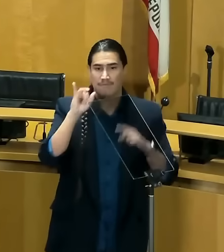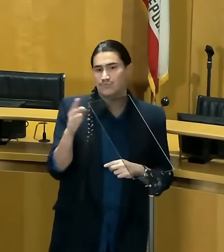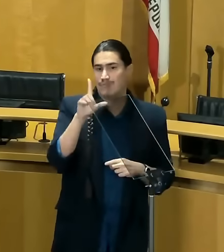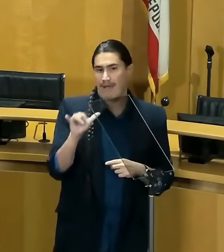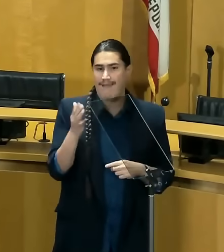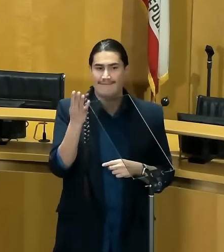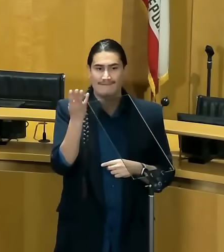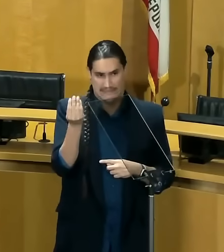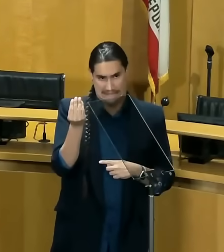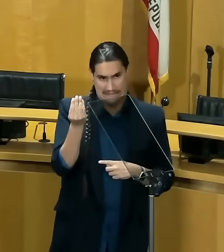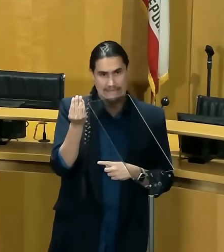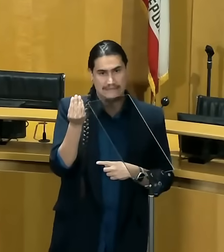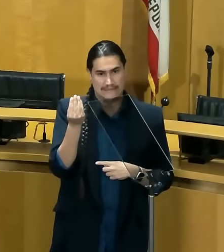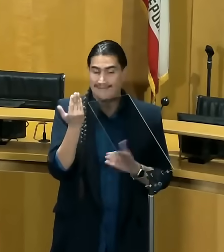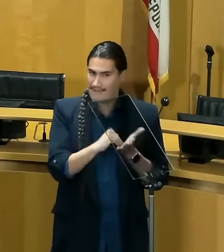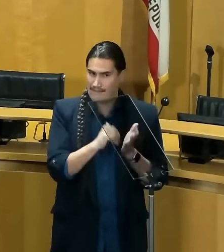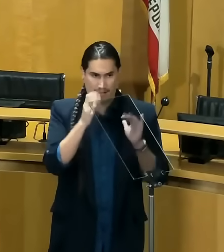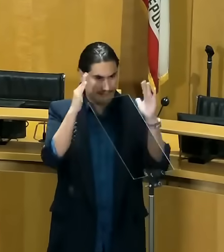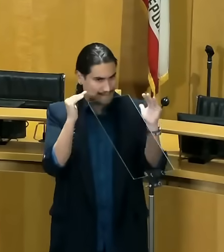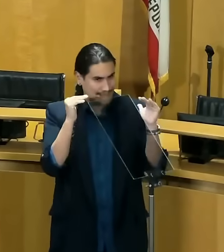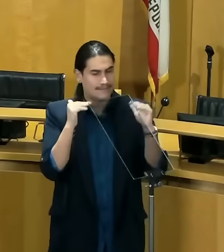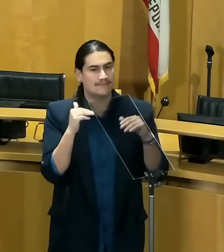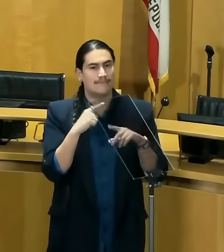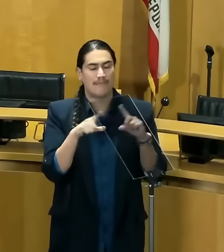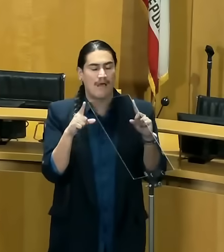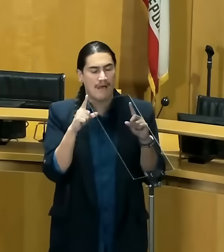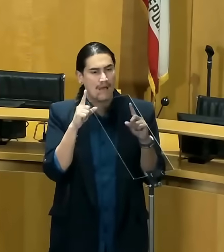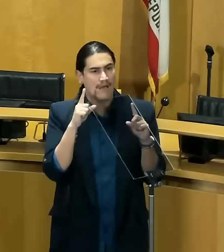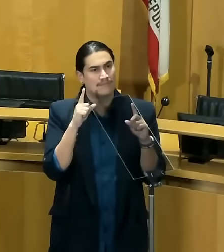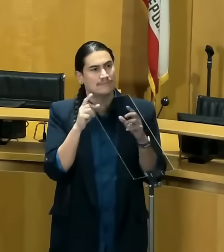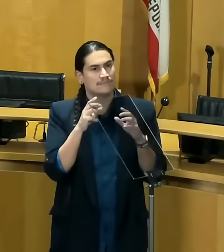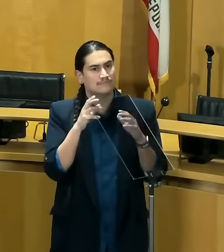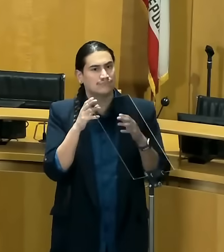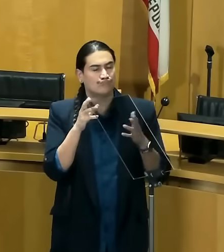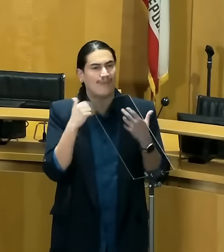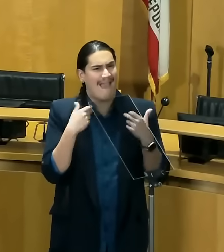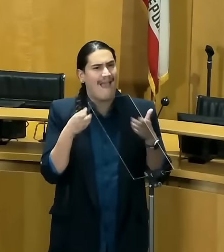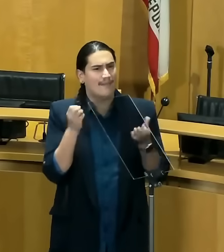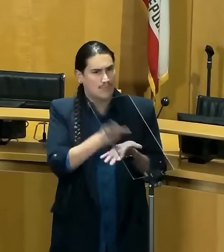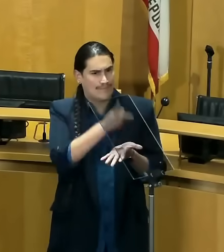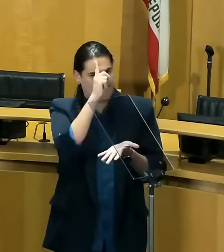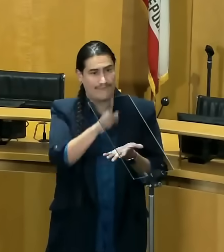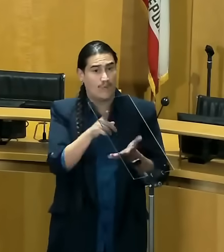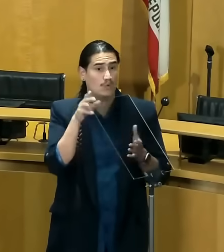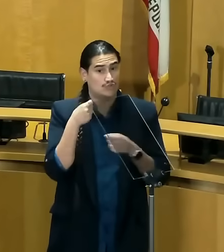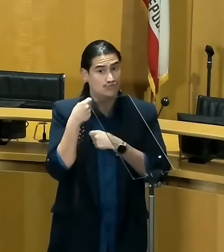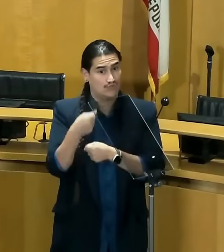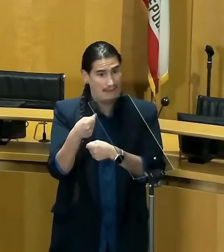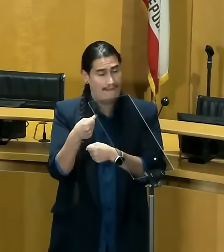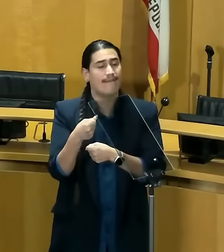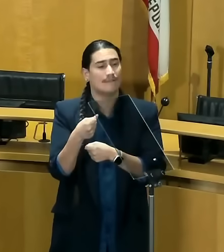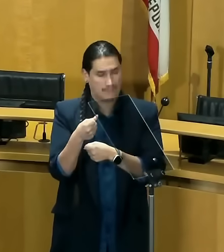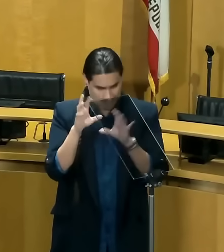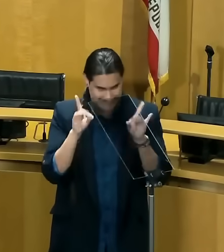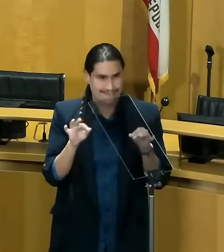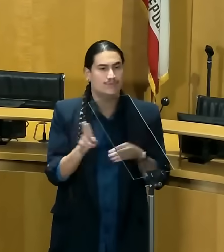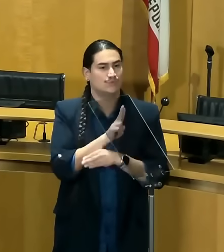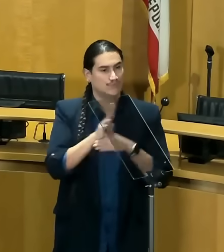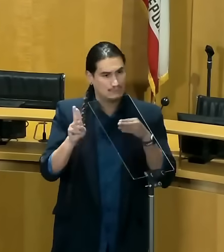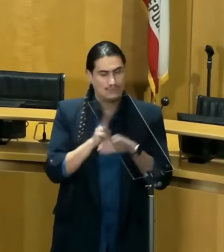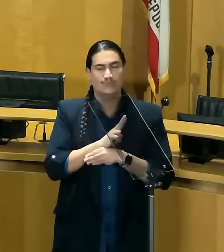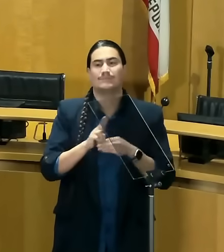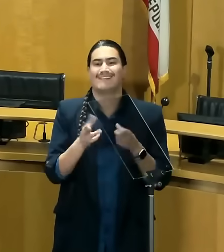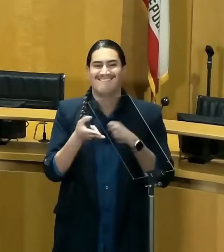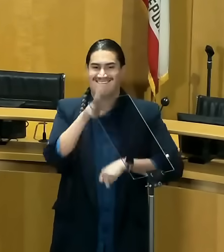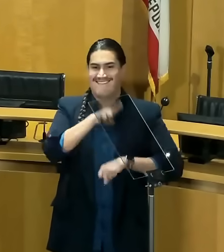our unprecedented amount of strike authorization votes was exercised, and